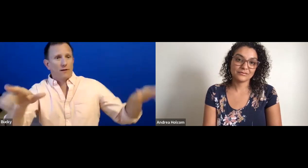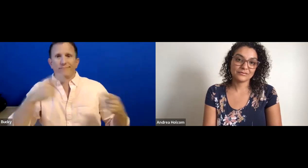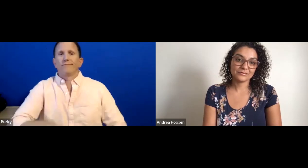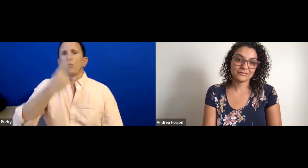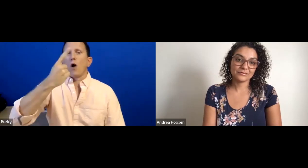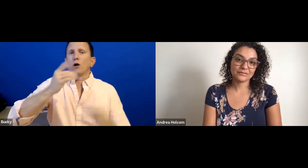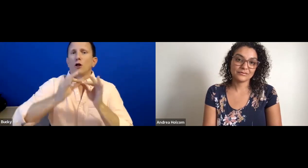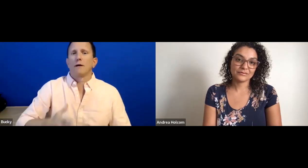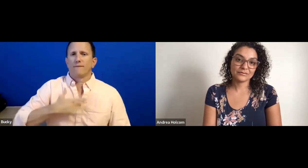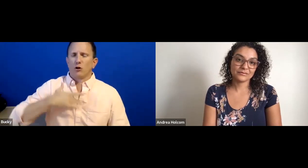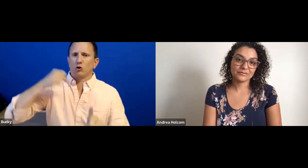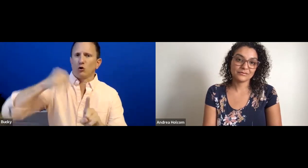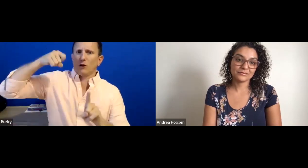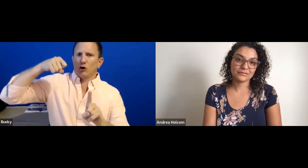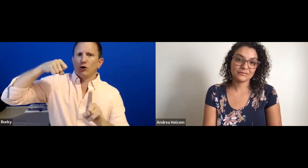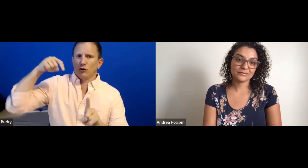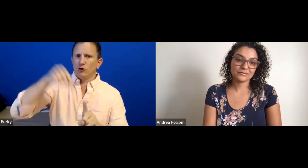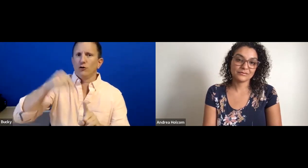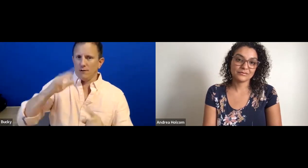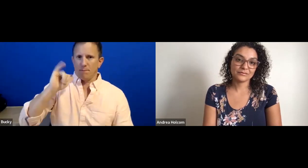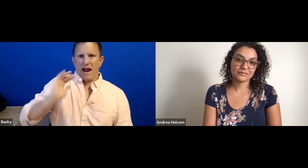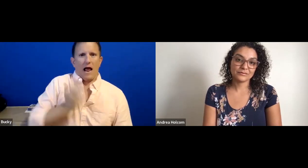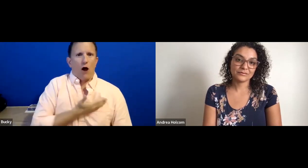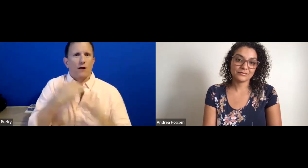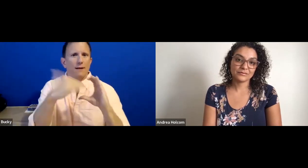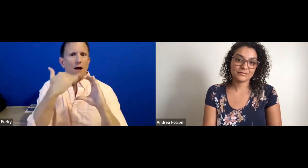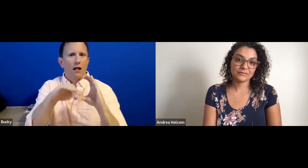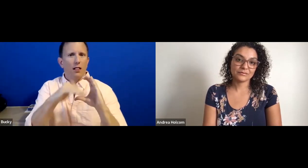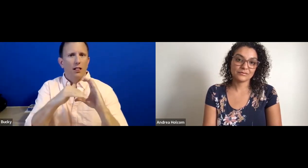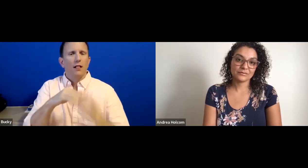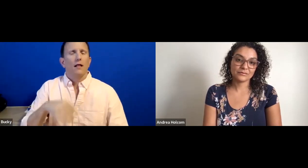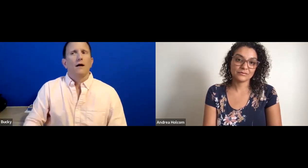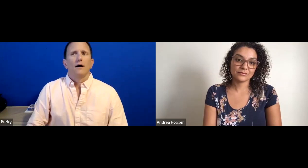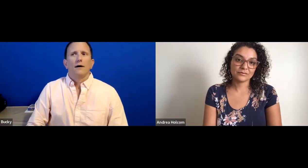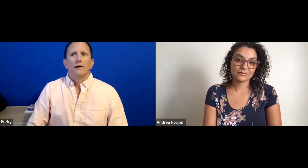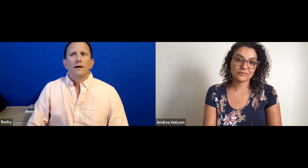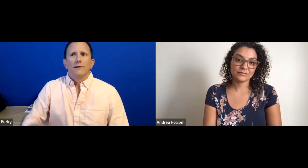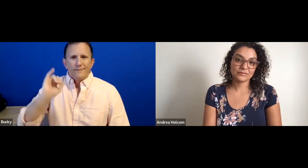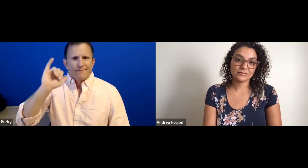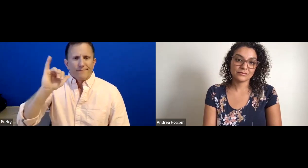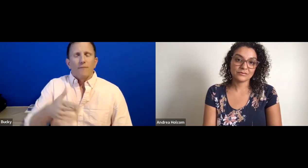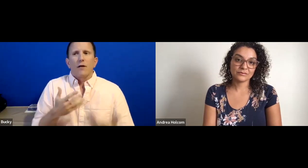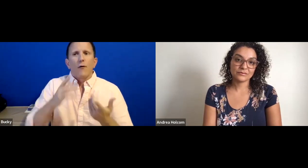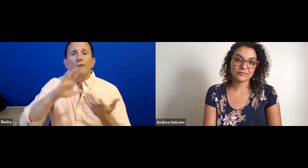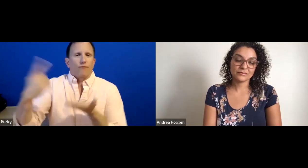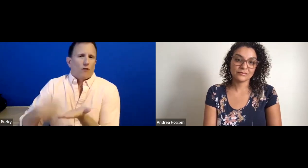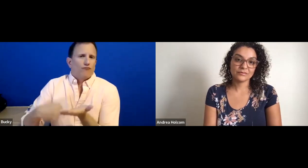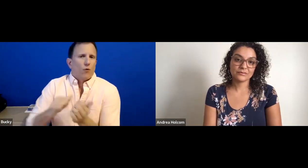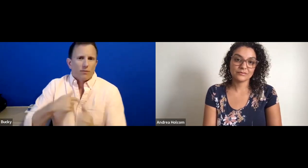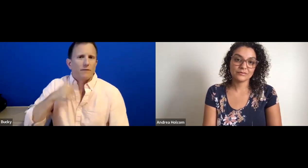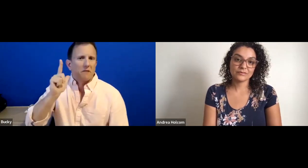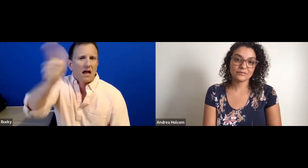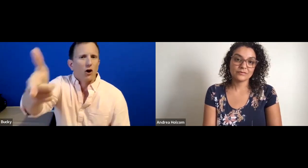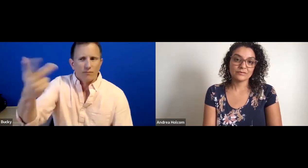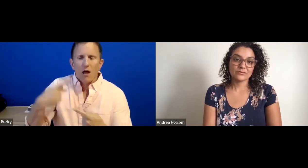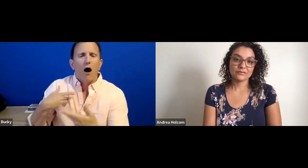consumer. When we disseminated the assignment amongst our interpreting community, we received a response that indicated that some